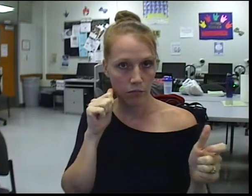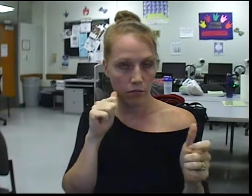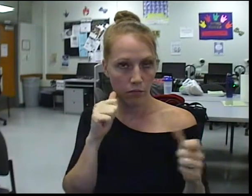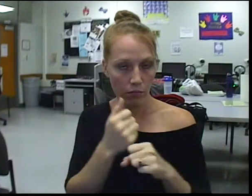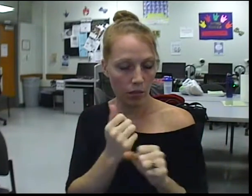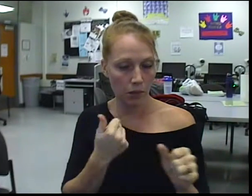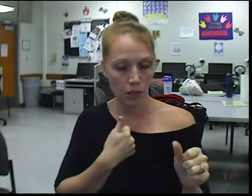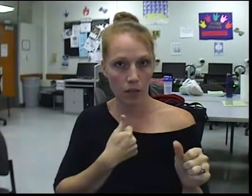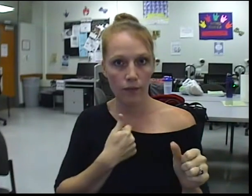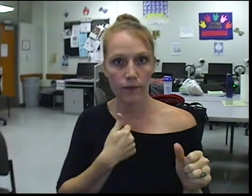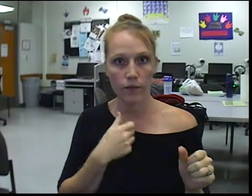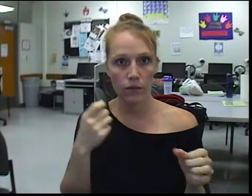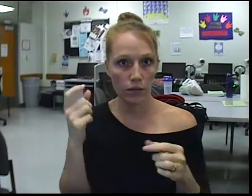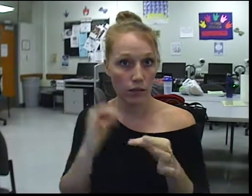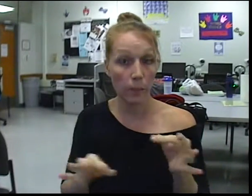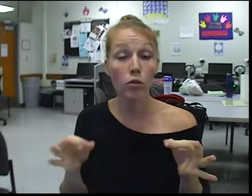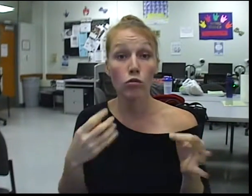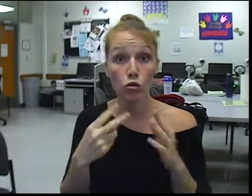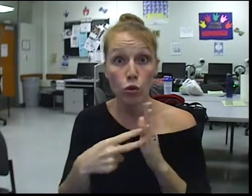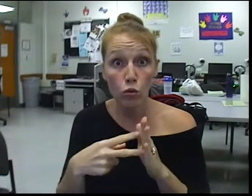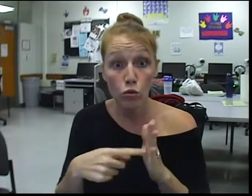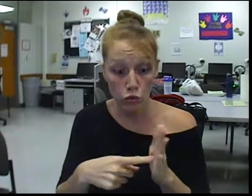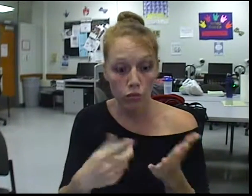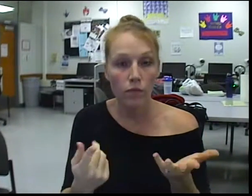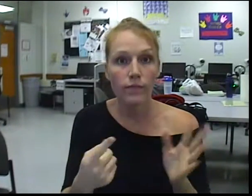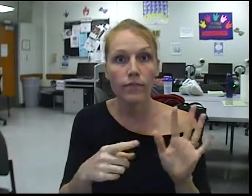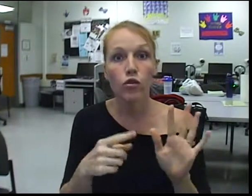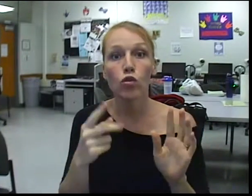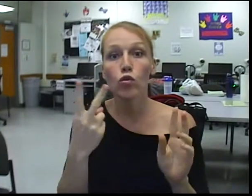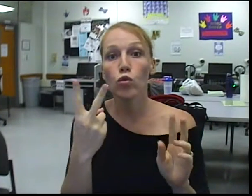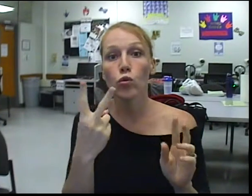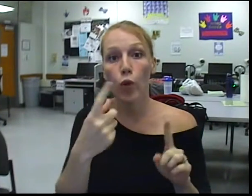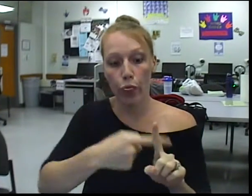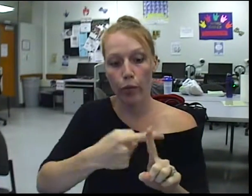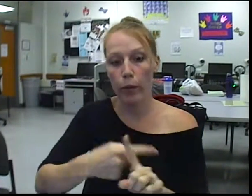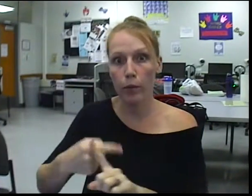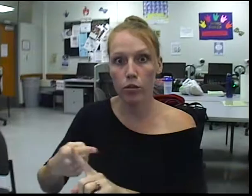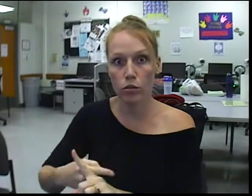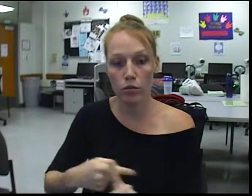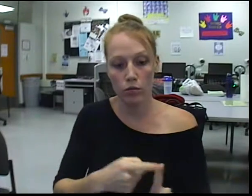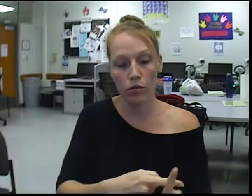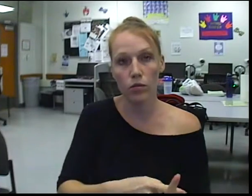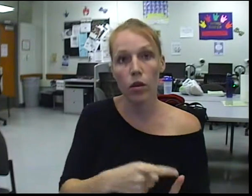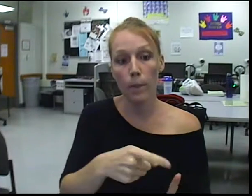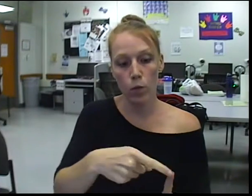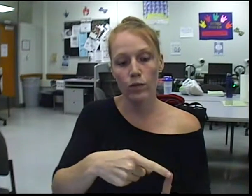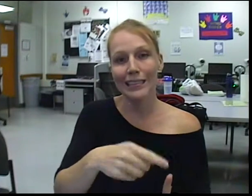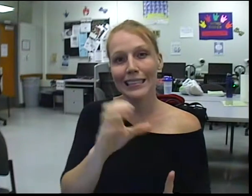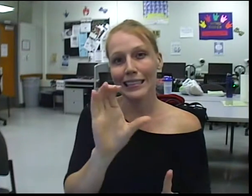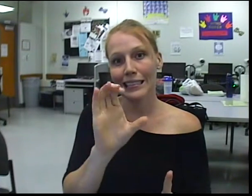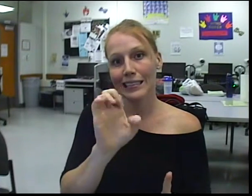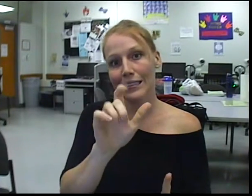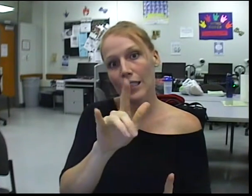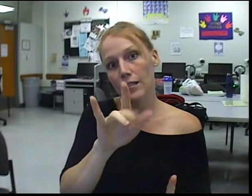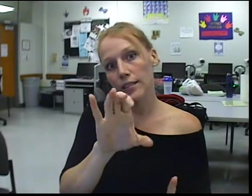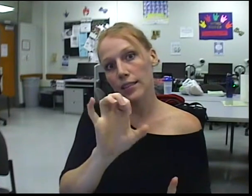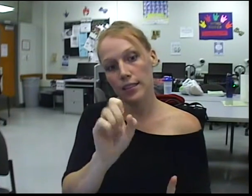2 thermometers. These thermometers are exactly the same. They both read Celsius. I just took them, mounted them to a piece of, like a file